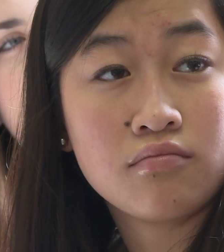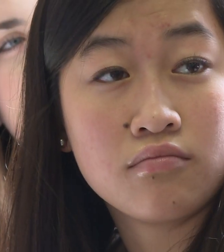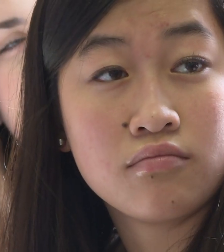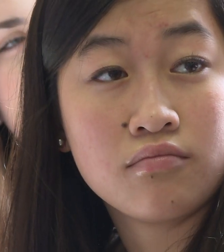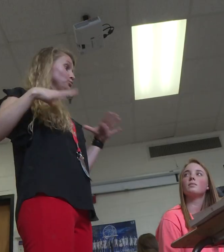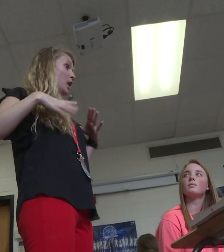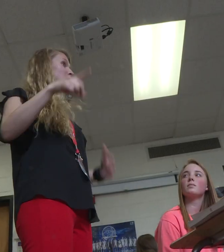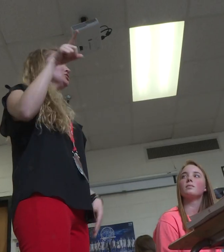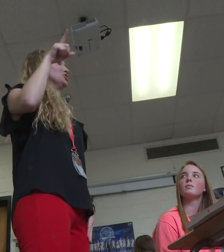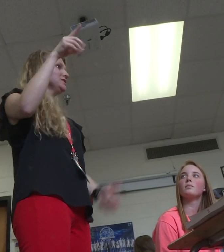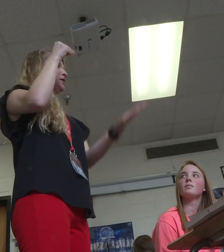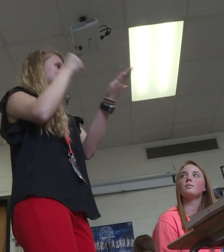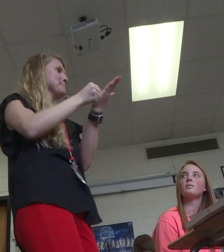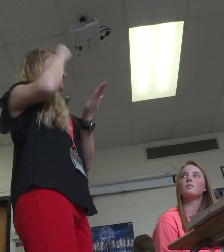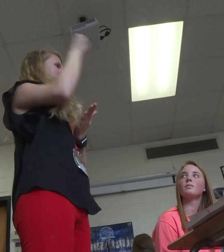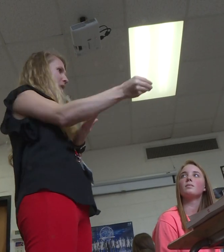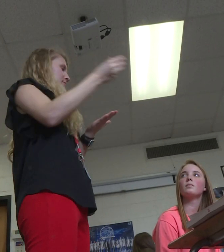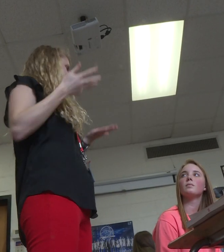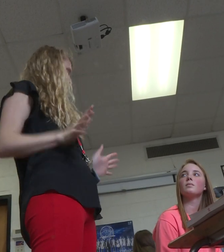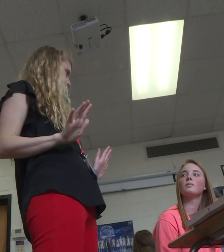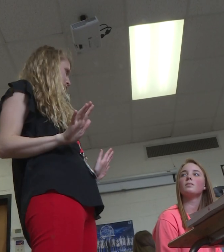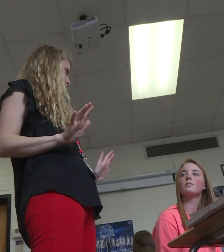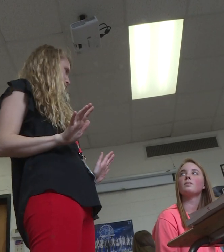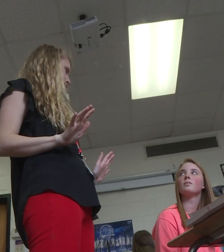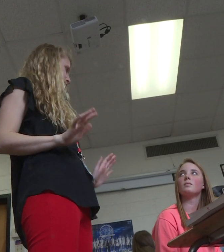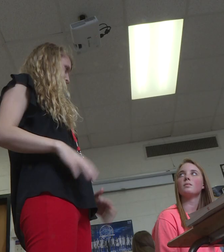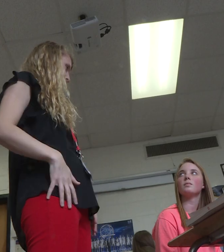students and a deaf teacher learning to communicate with each other.